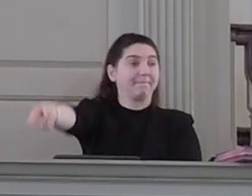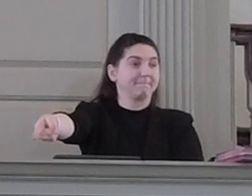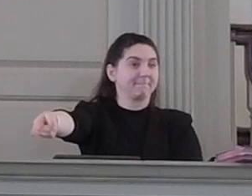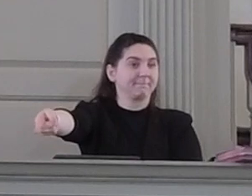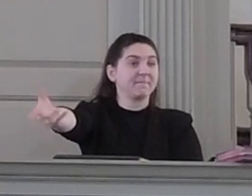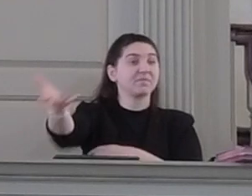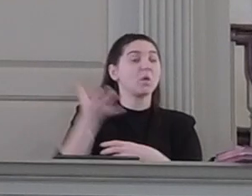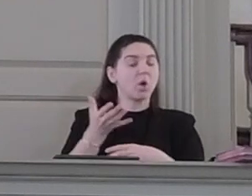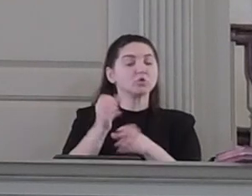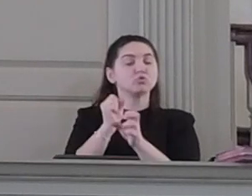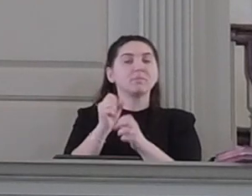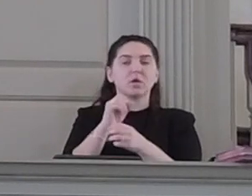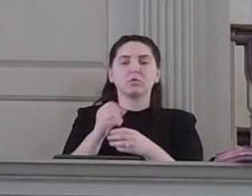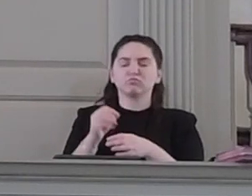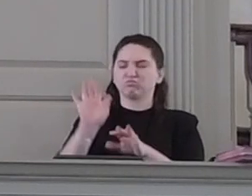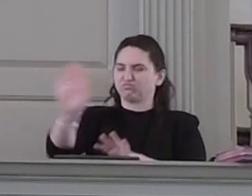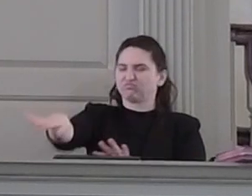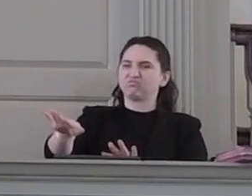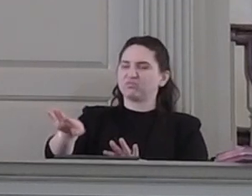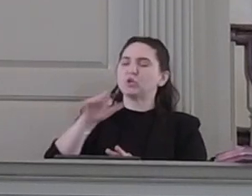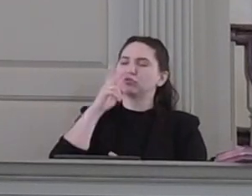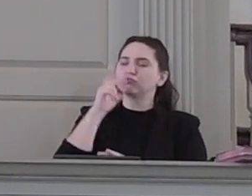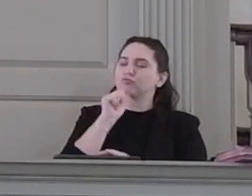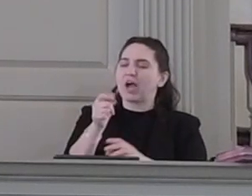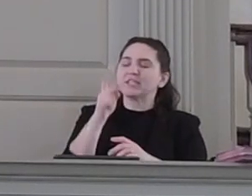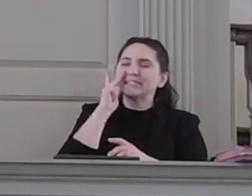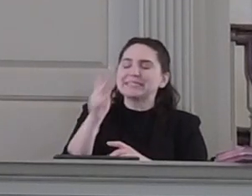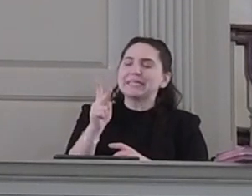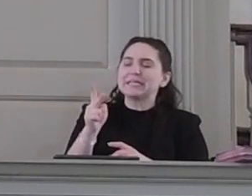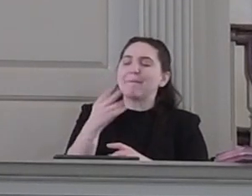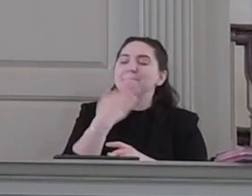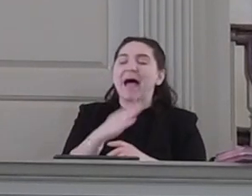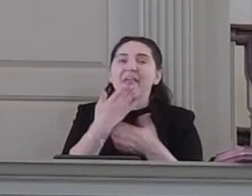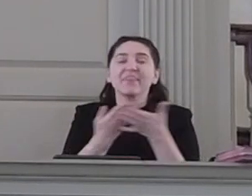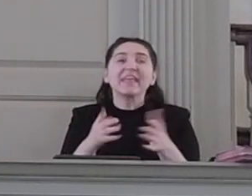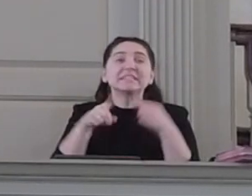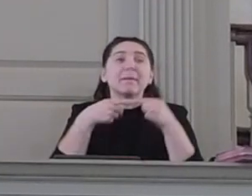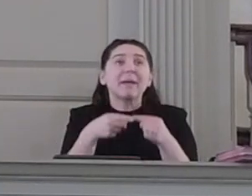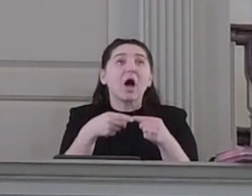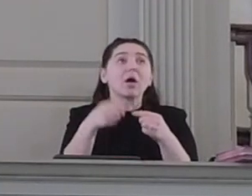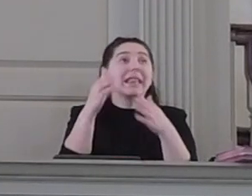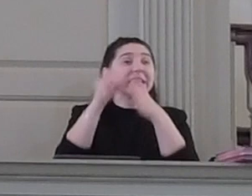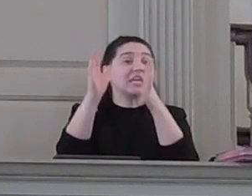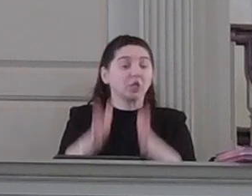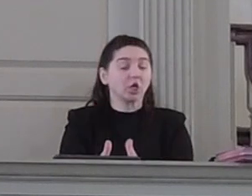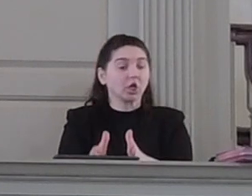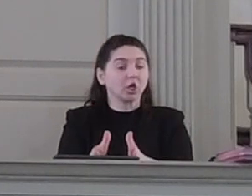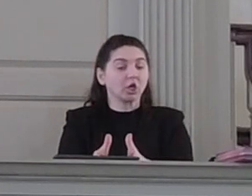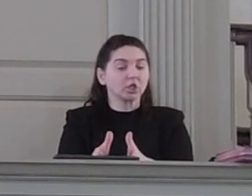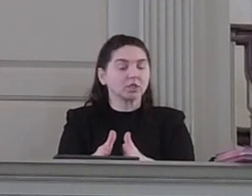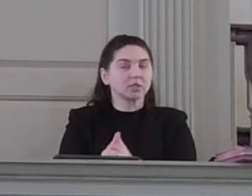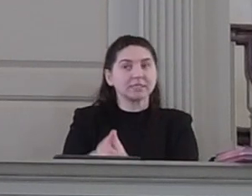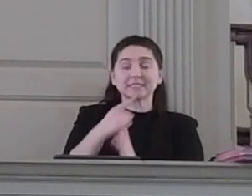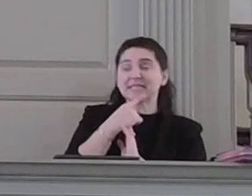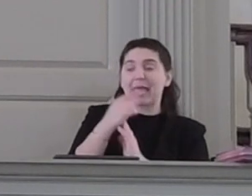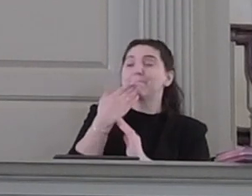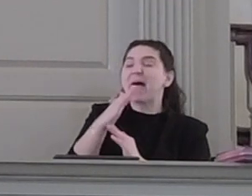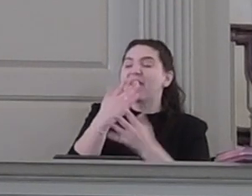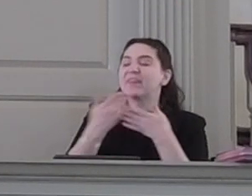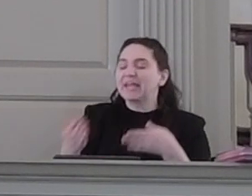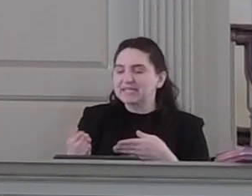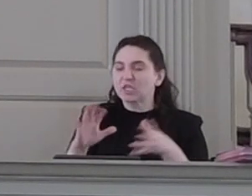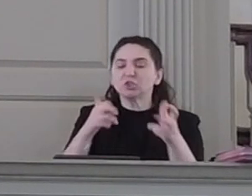They wanted to get him in trouble somehow. They tried to get him to say bad things about Caesar so that the Romans would come after him. They challenged